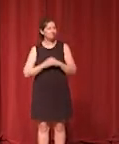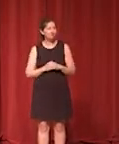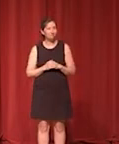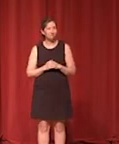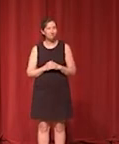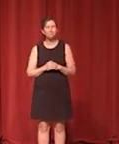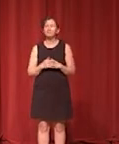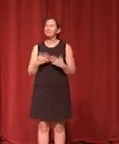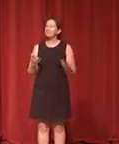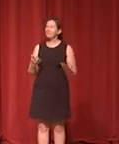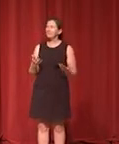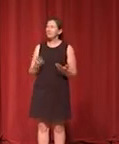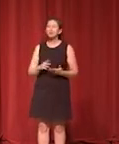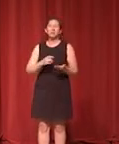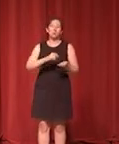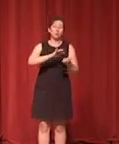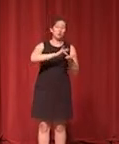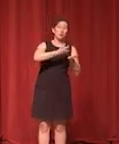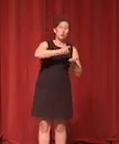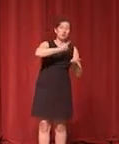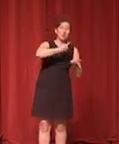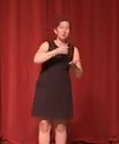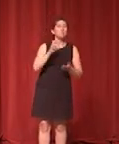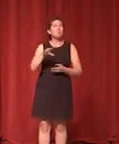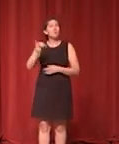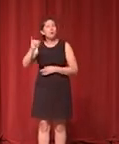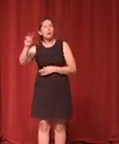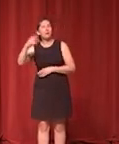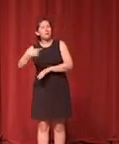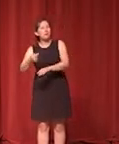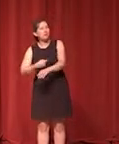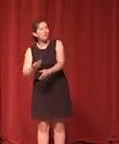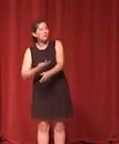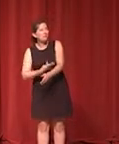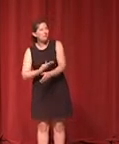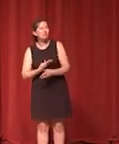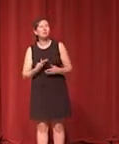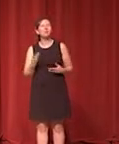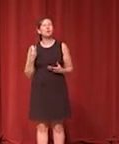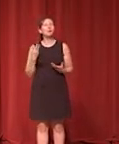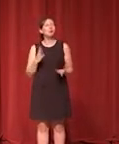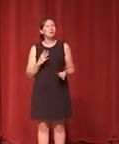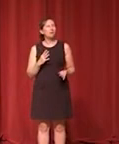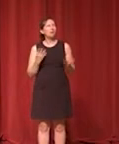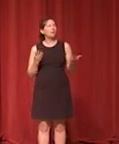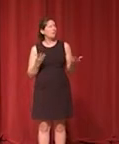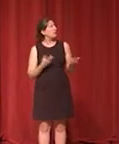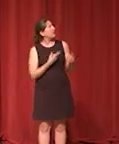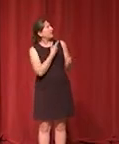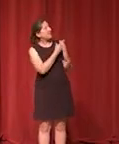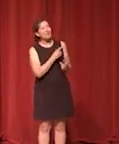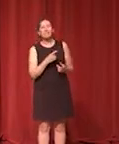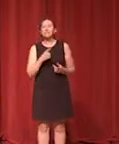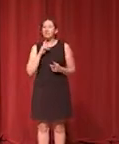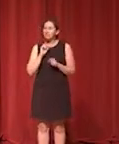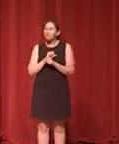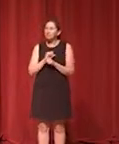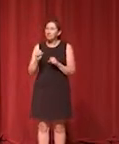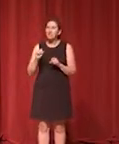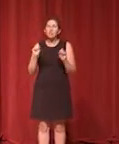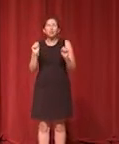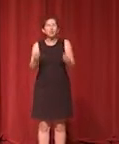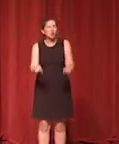also now these IV infusions that actually target the underlying cause of the disease. And so it actually improves thinking